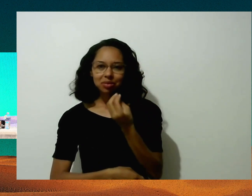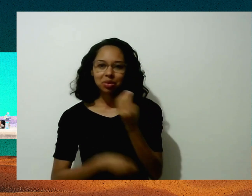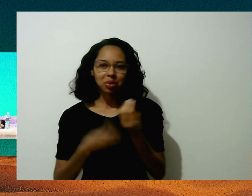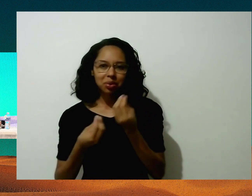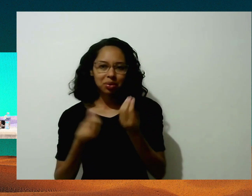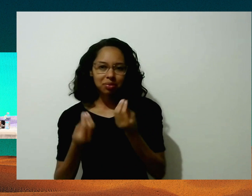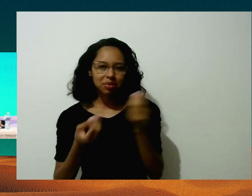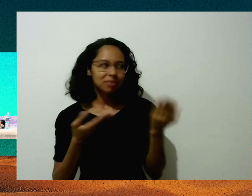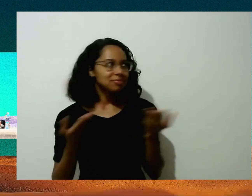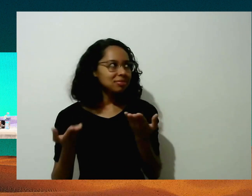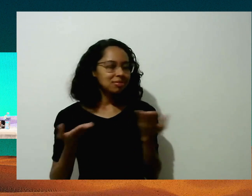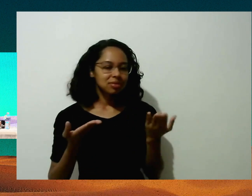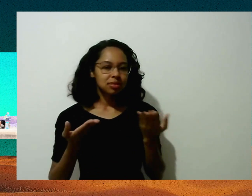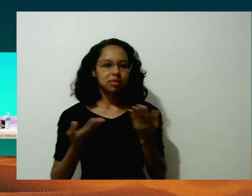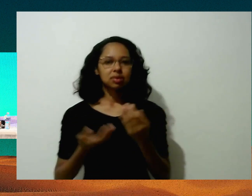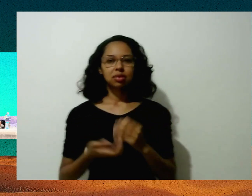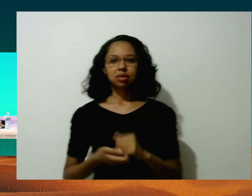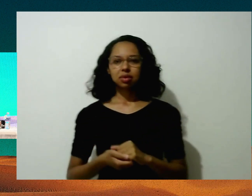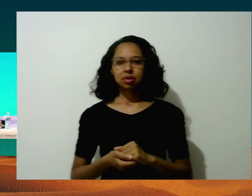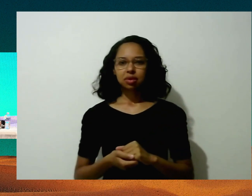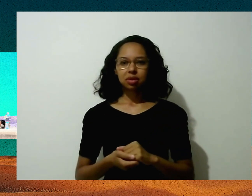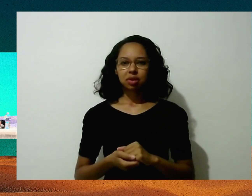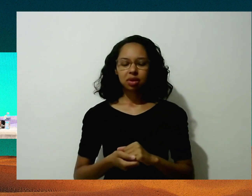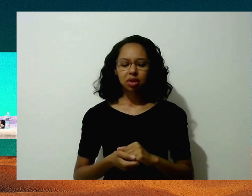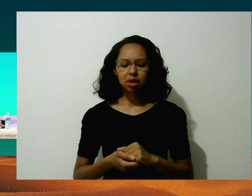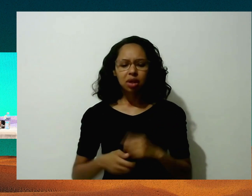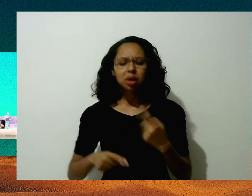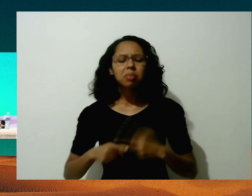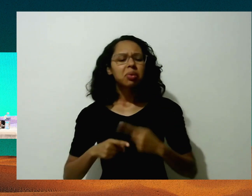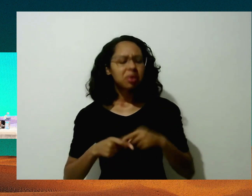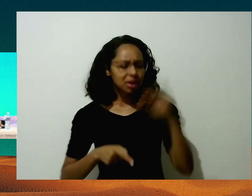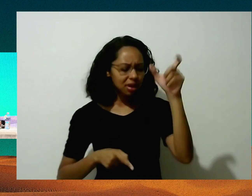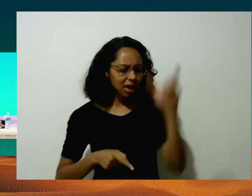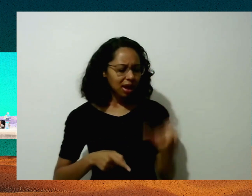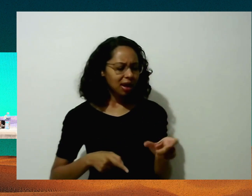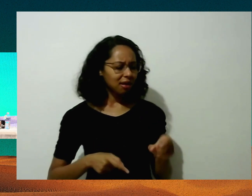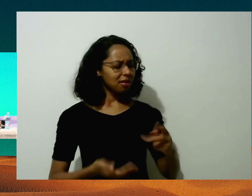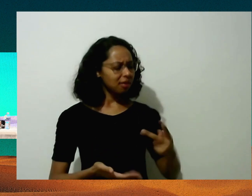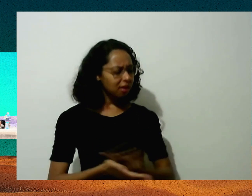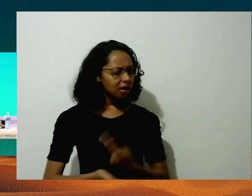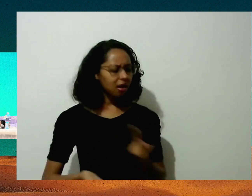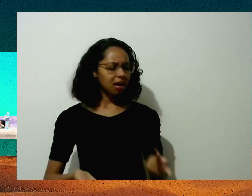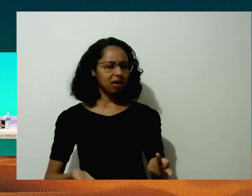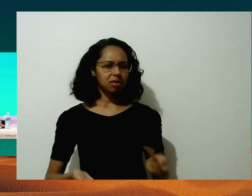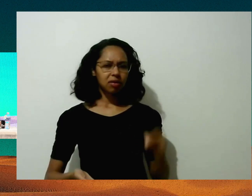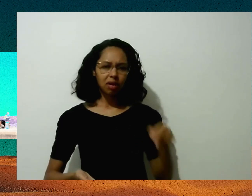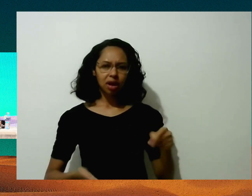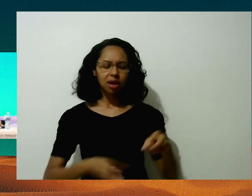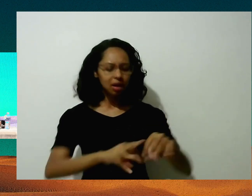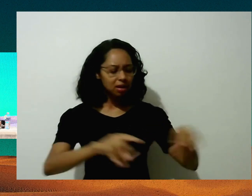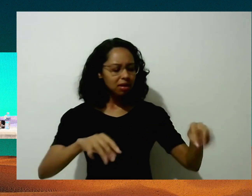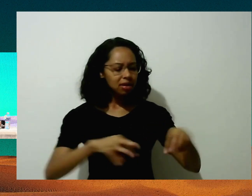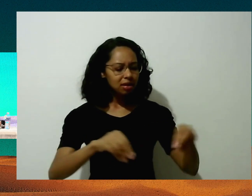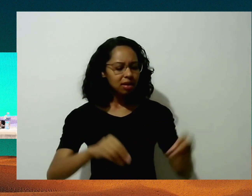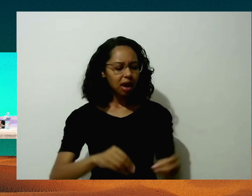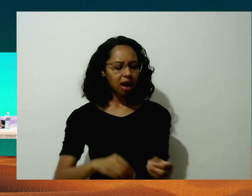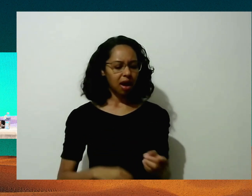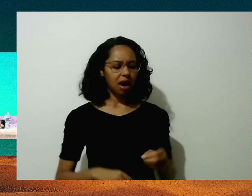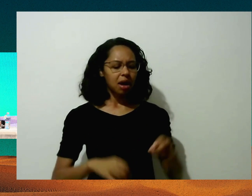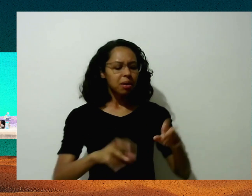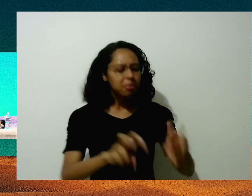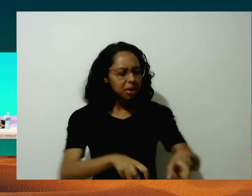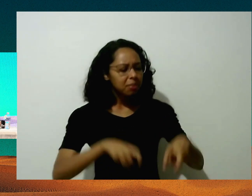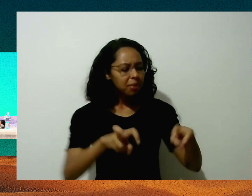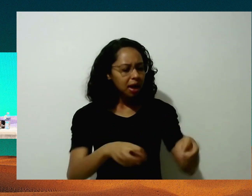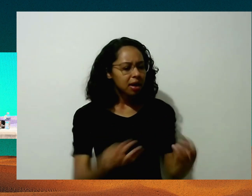this story. Que há de errado em Caim, né, trabalhar na terra e dar para Deus o fruto da terra?